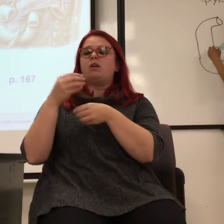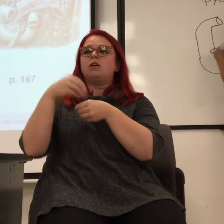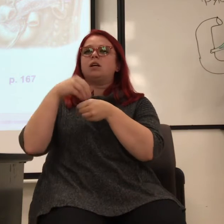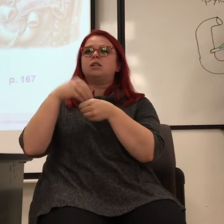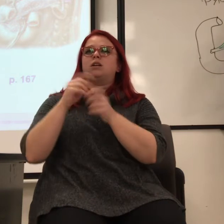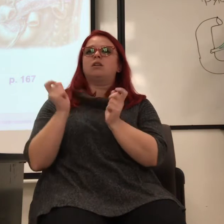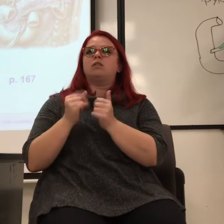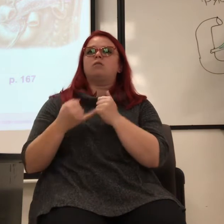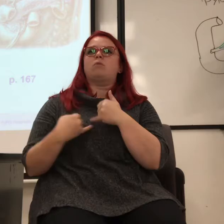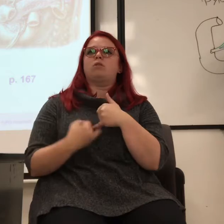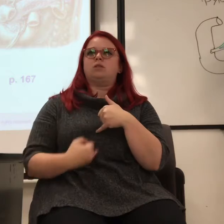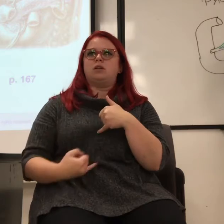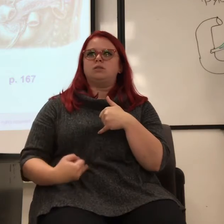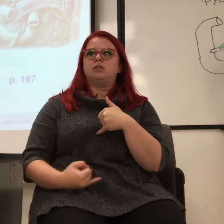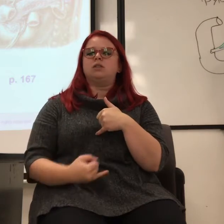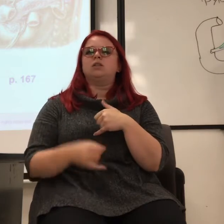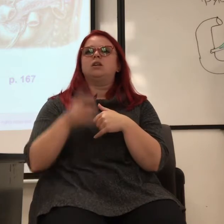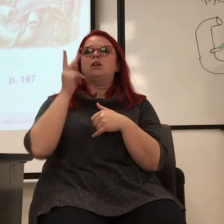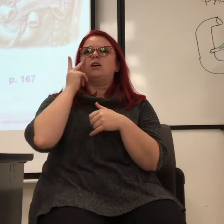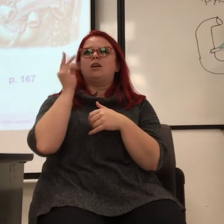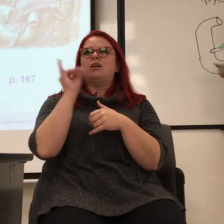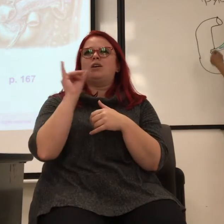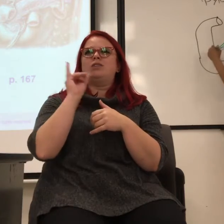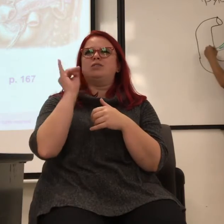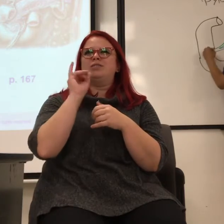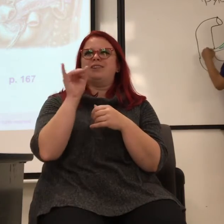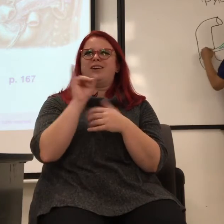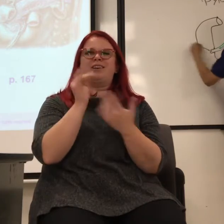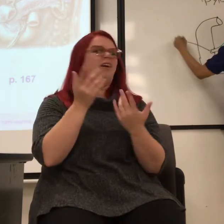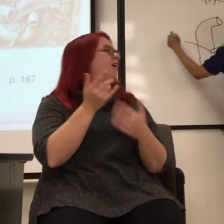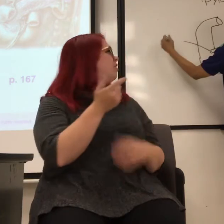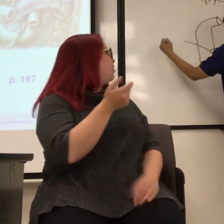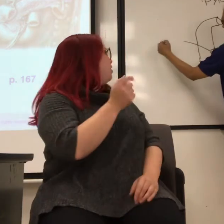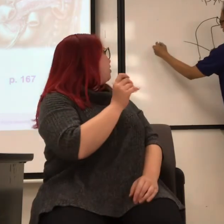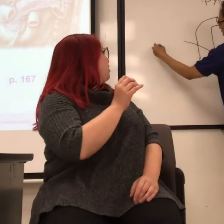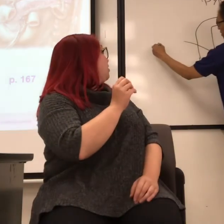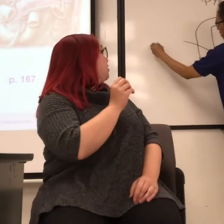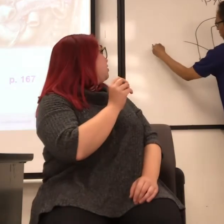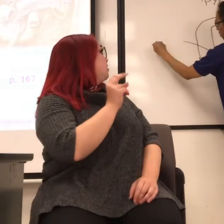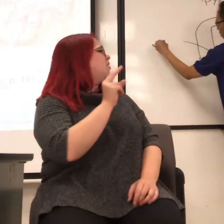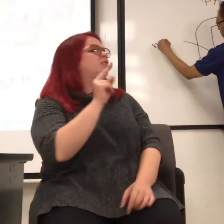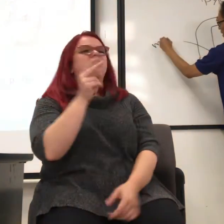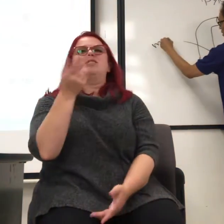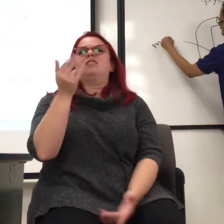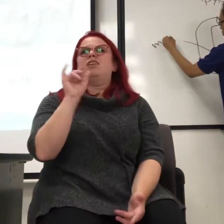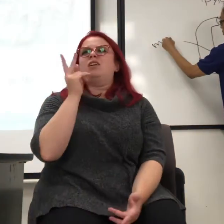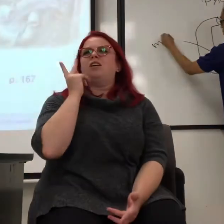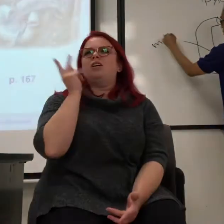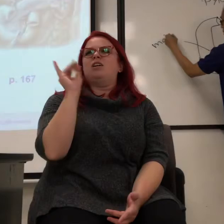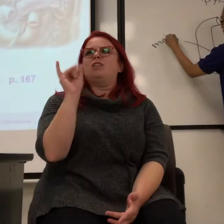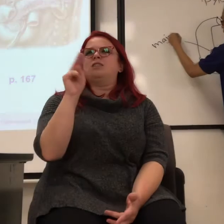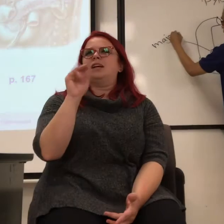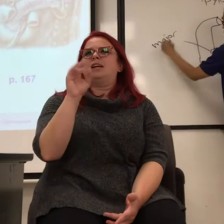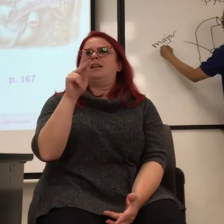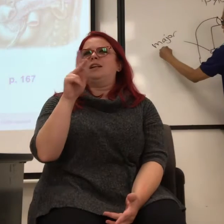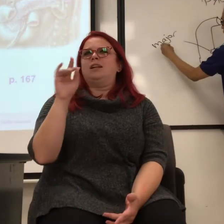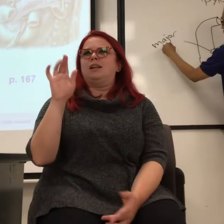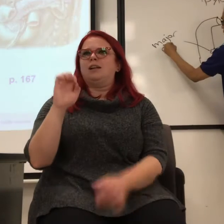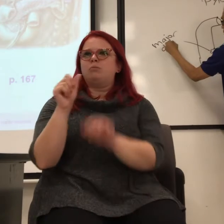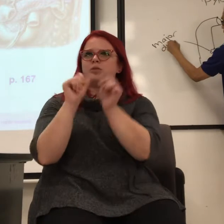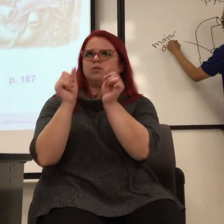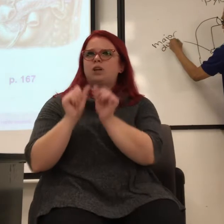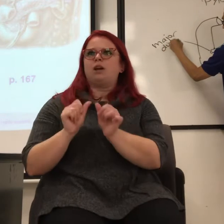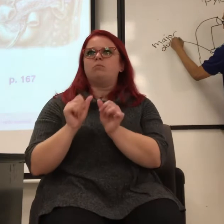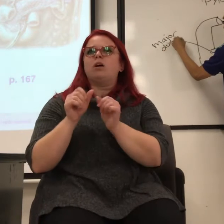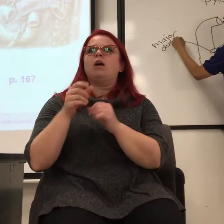intestine, looks like a little nipple-shaped structure. It's called different things. I'll call it major